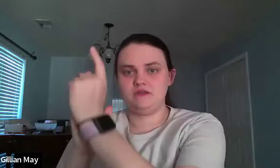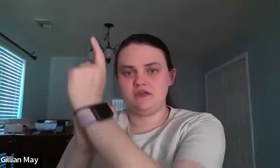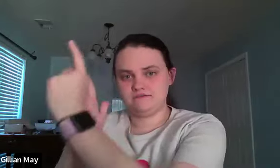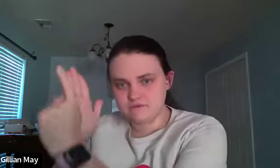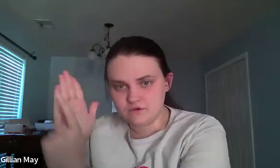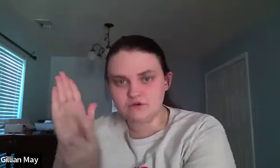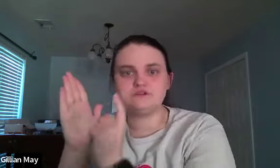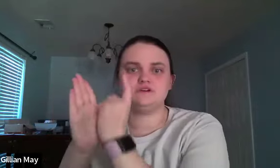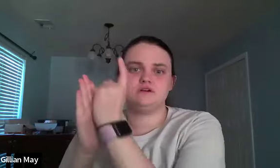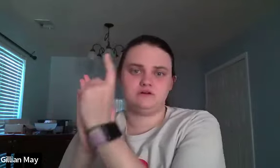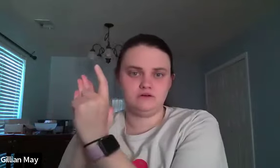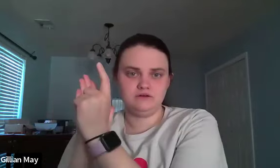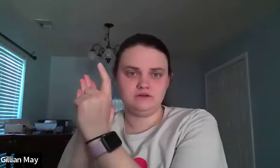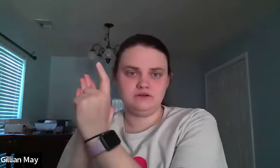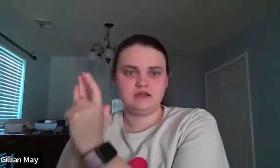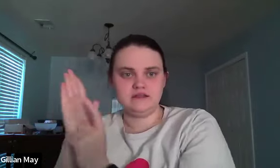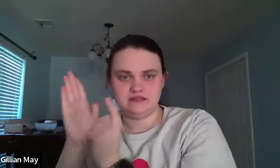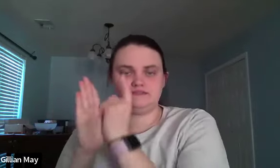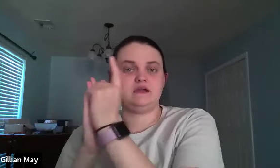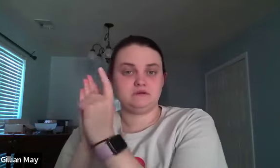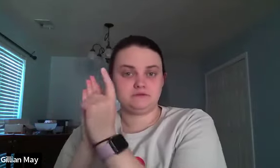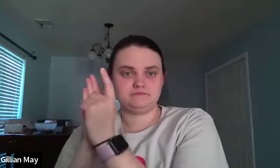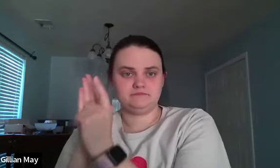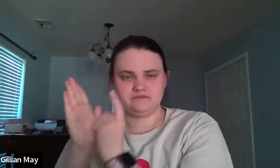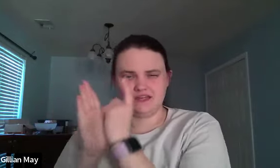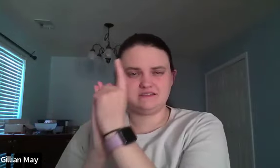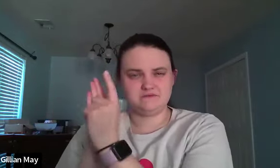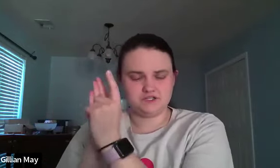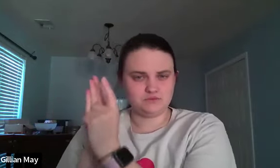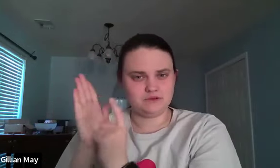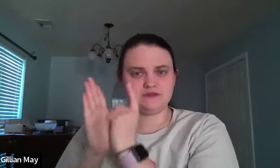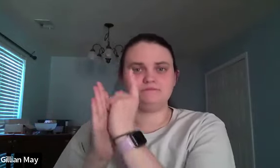that full circle and then it's an hour. That's like the visual with it.